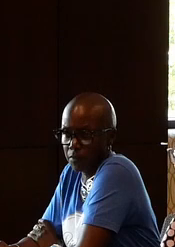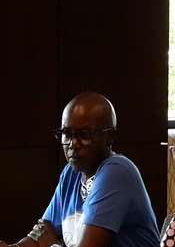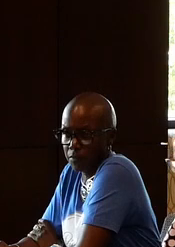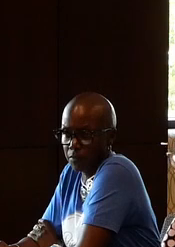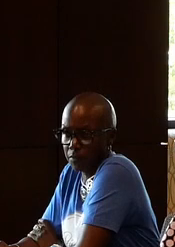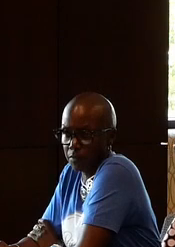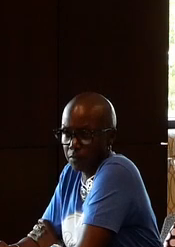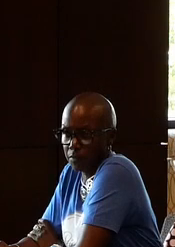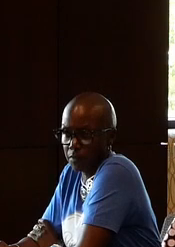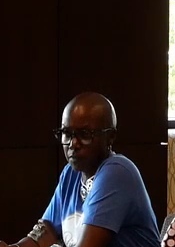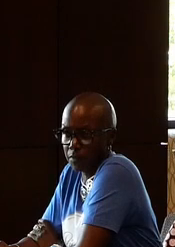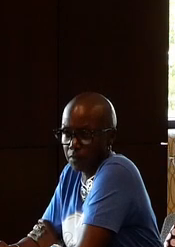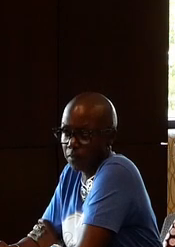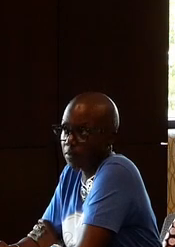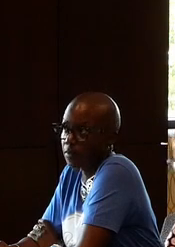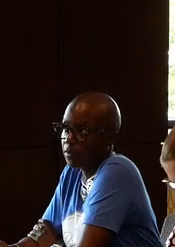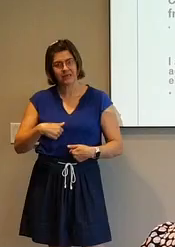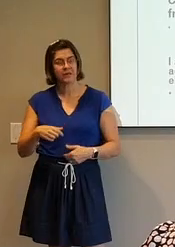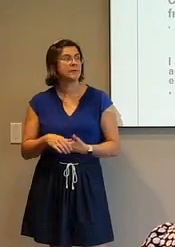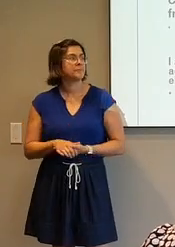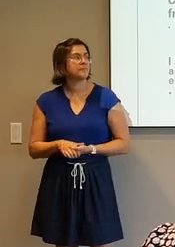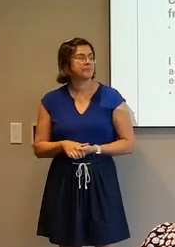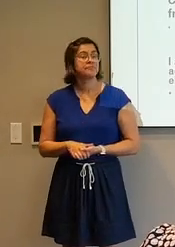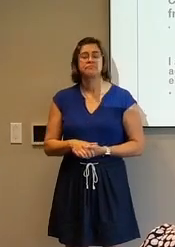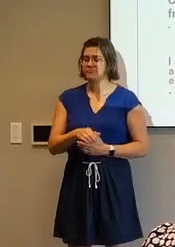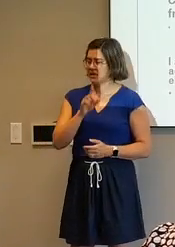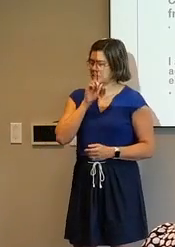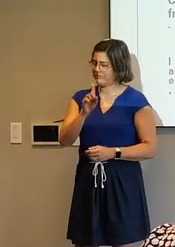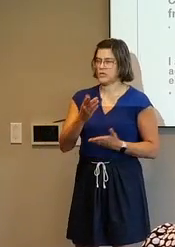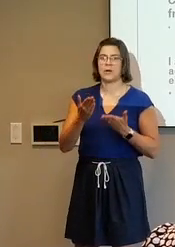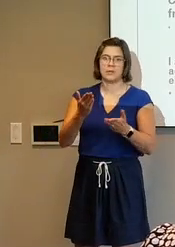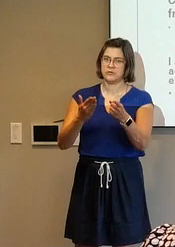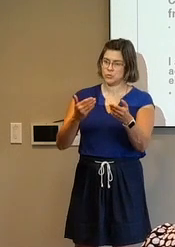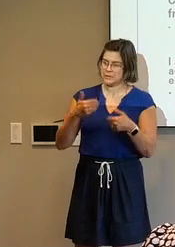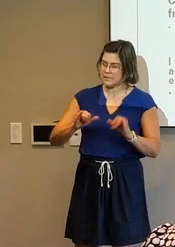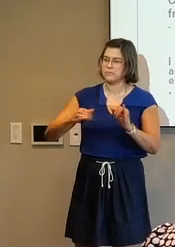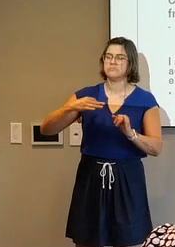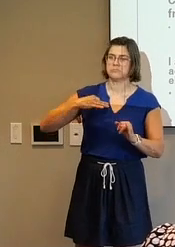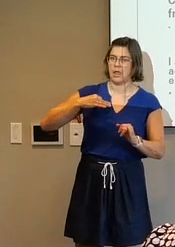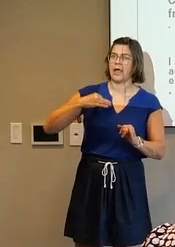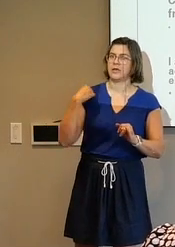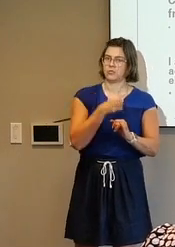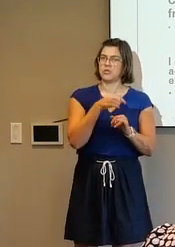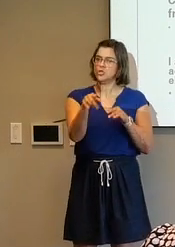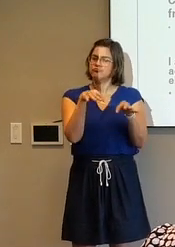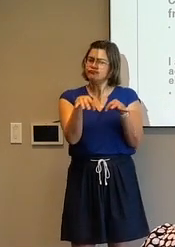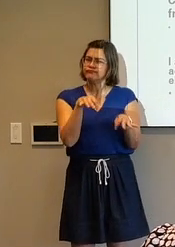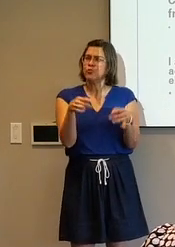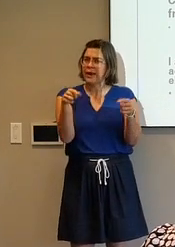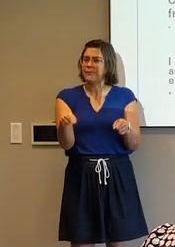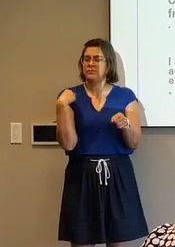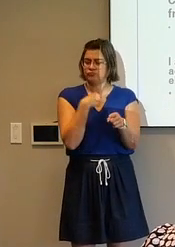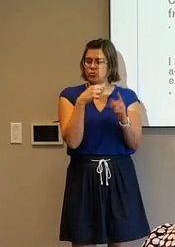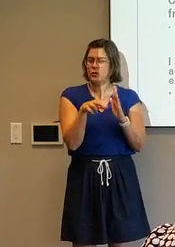yeah, that was kind of a bummer. Yeah, that's one of those things, I would definitely recommend you apply, and that will be reviewed case-by-case basis, kind